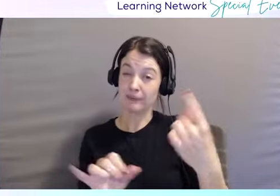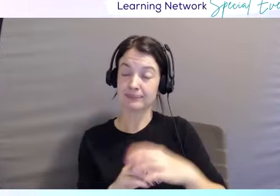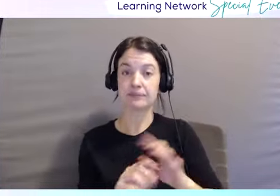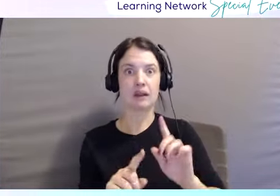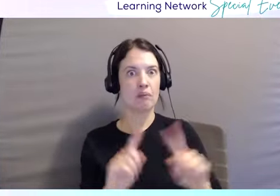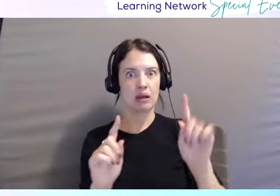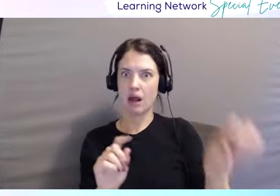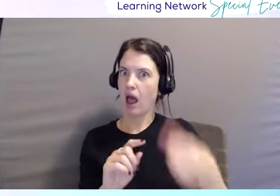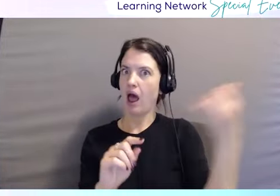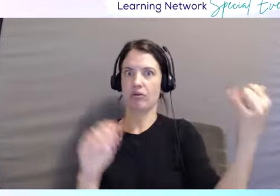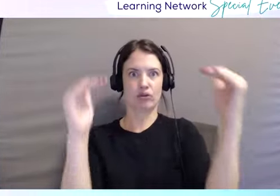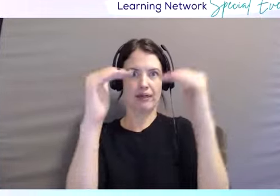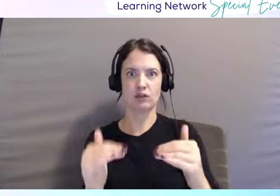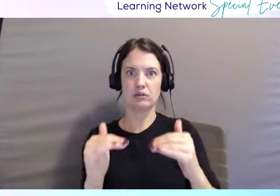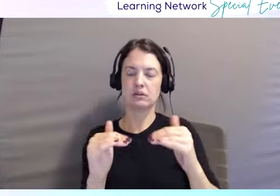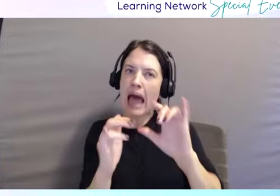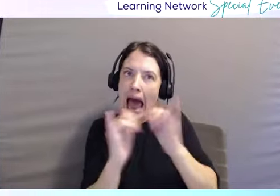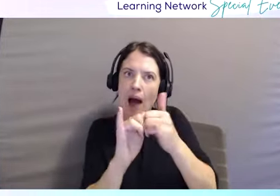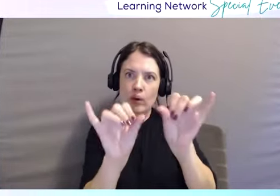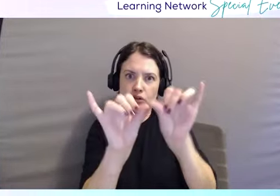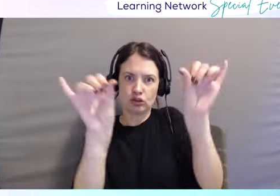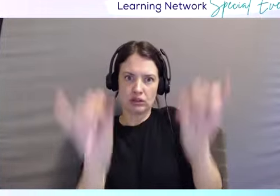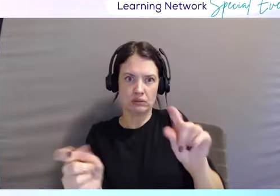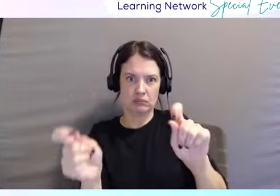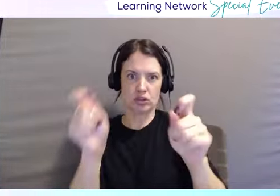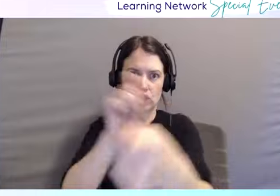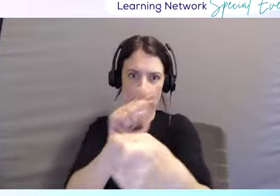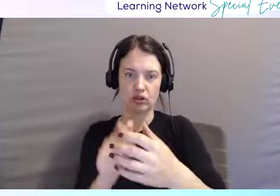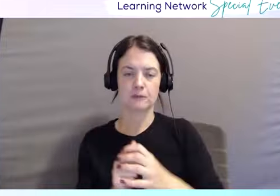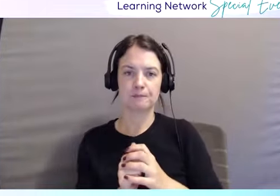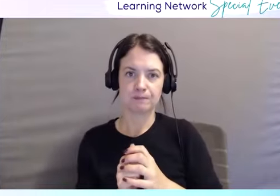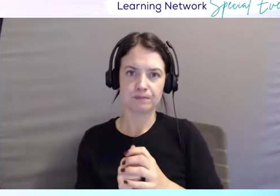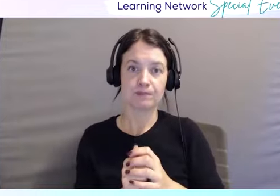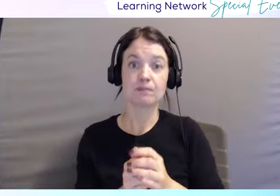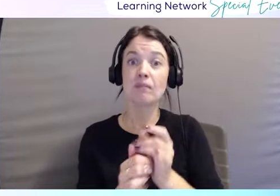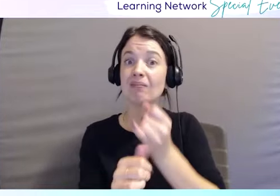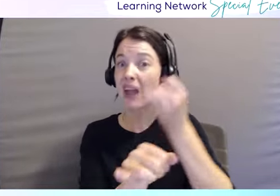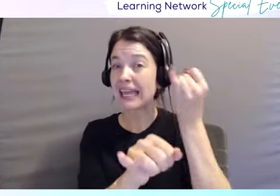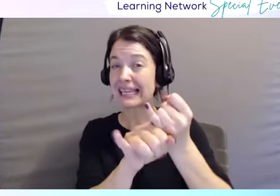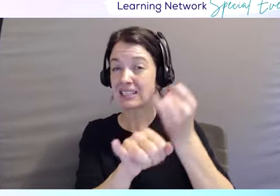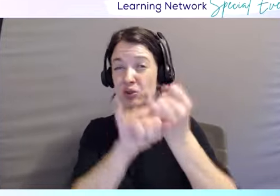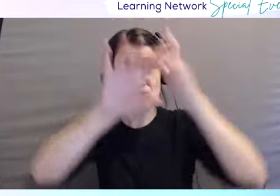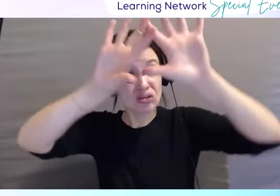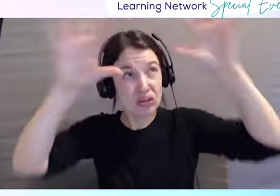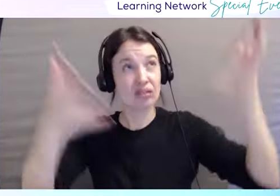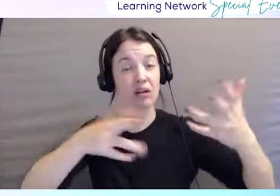system change that we need to address. The institutional stigma that's responding to pregnancy and